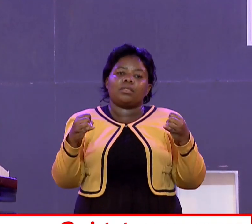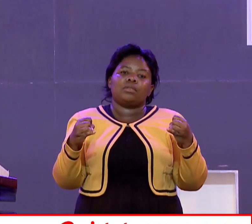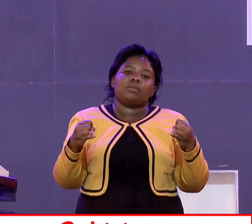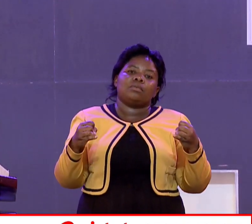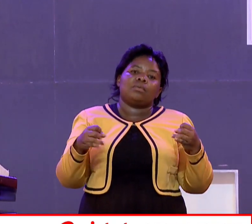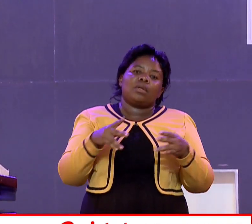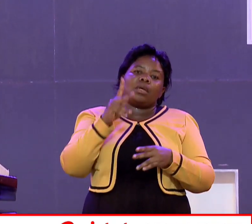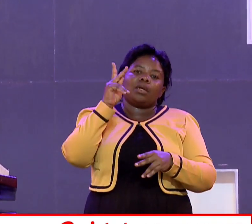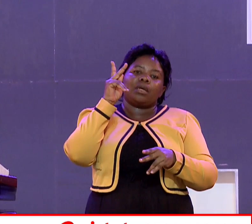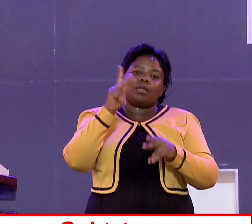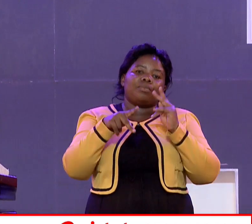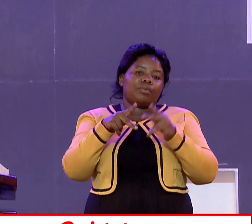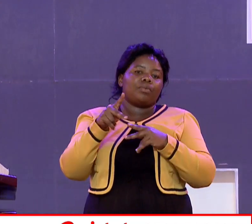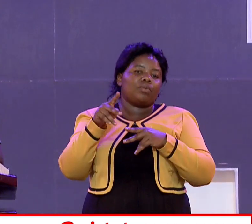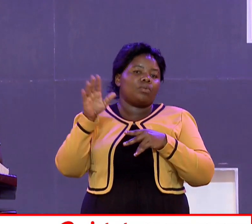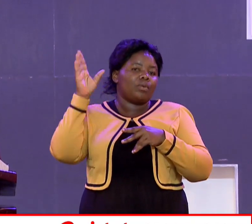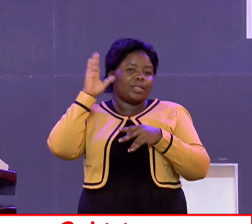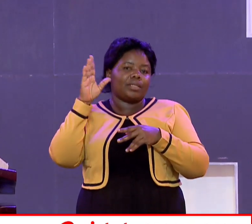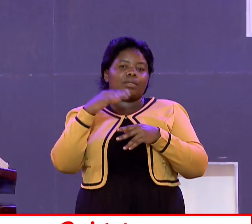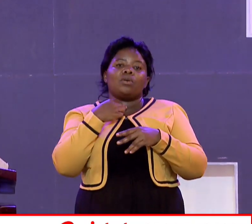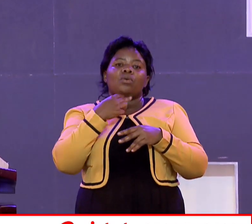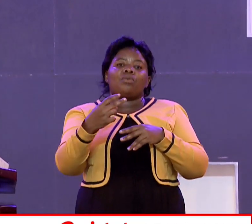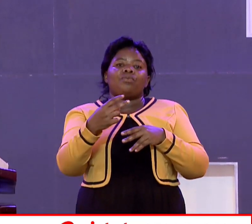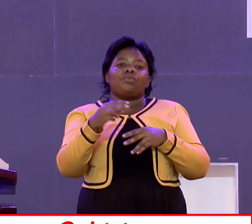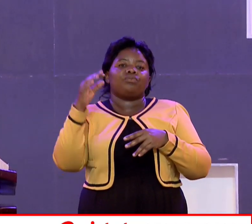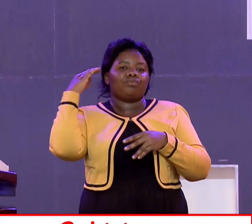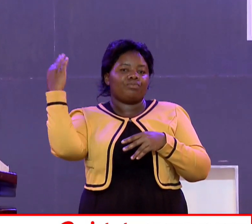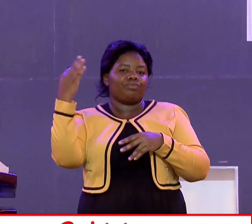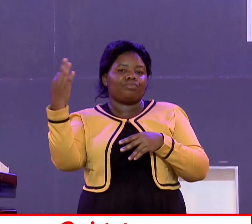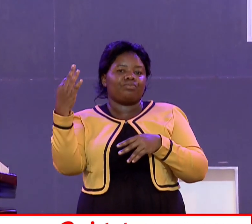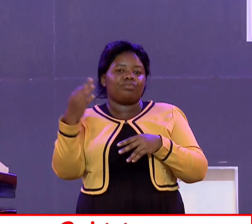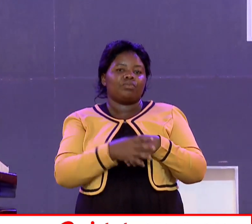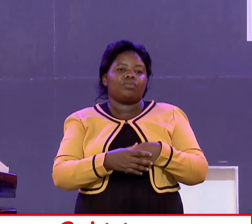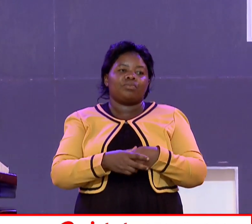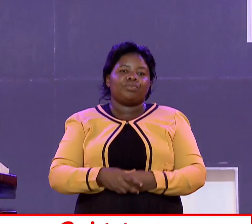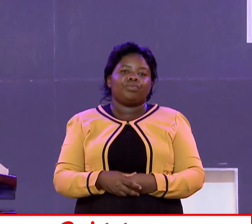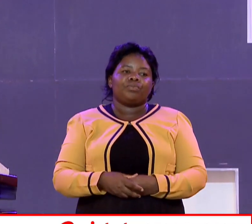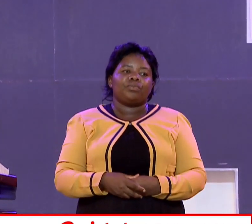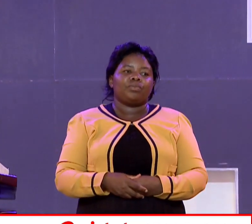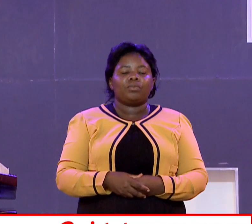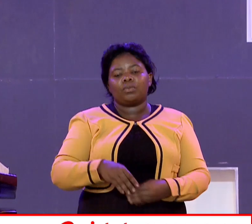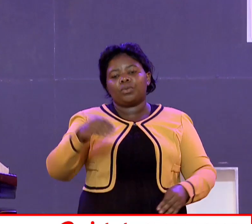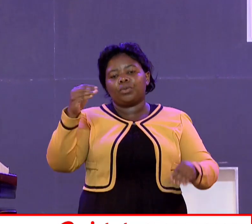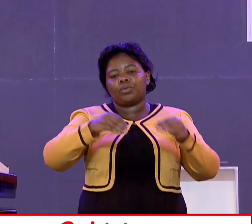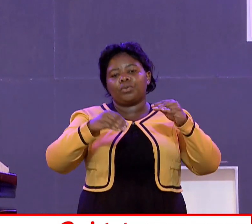n'abawuliriza audio ku WhatsApp. And also those who are getting the WhatsApp audios. Mubeera muweerayo mu ngeri ya vacho. You always give